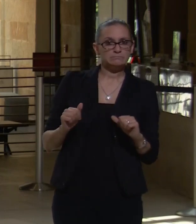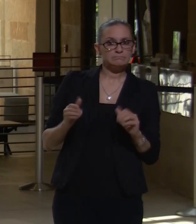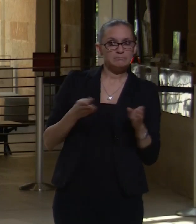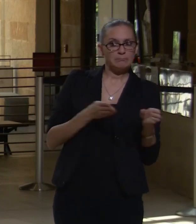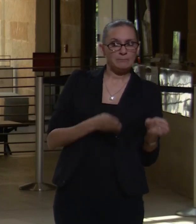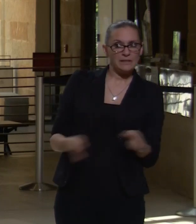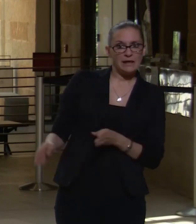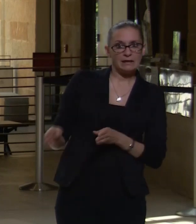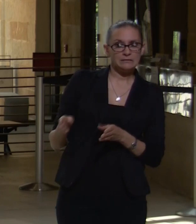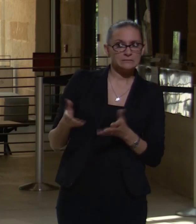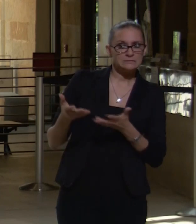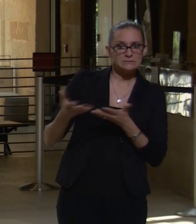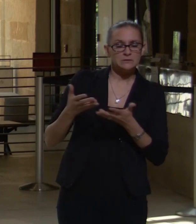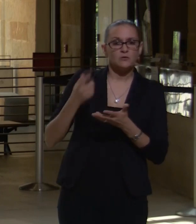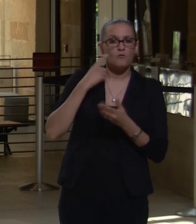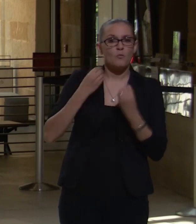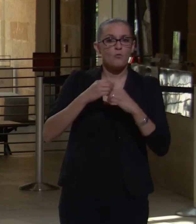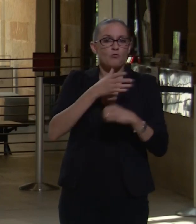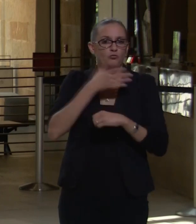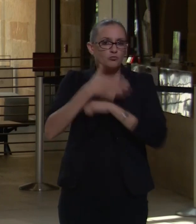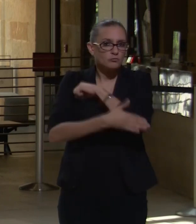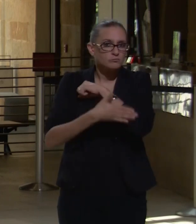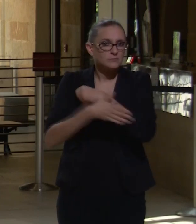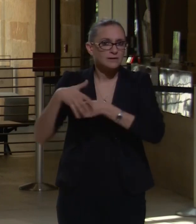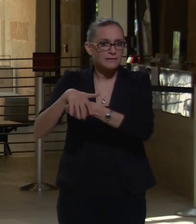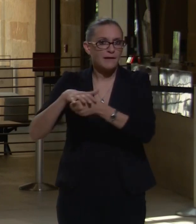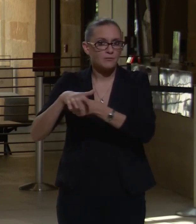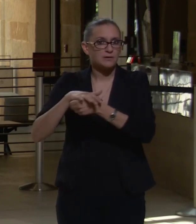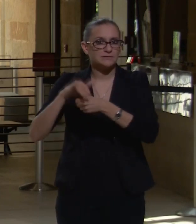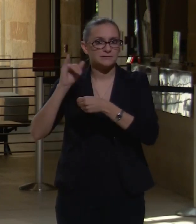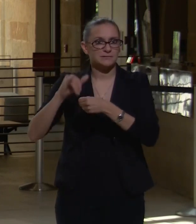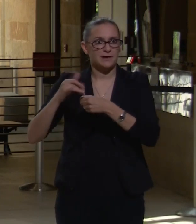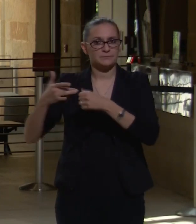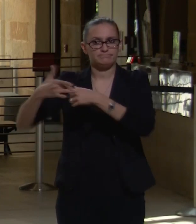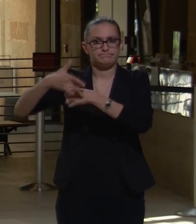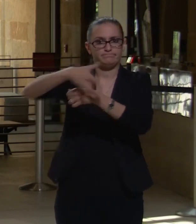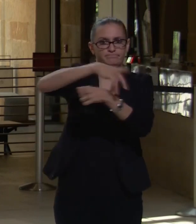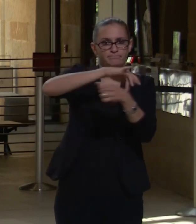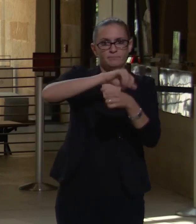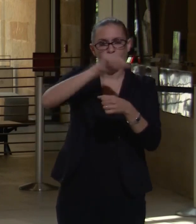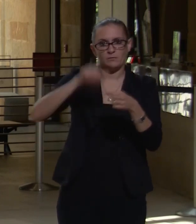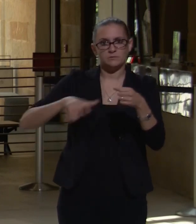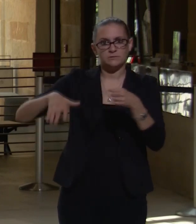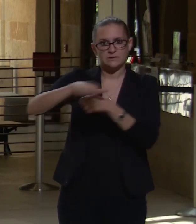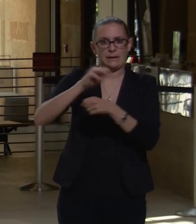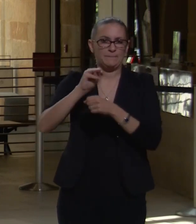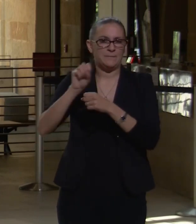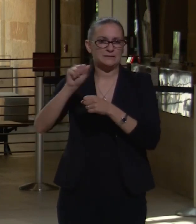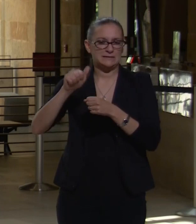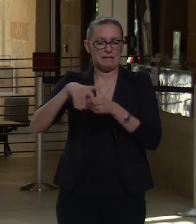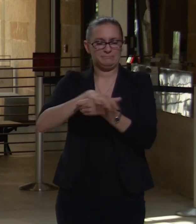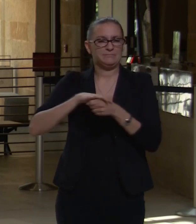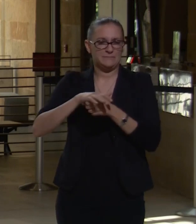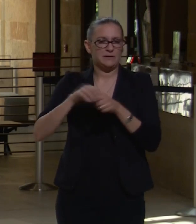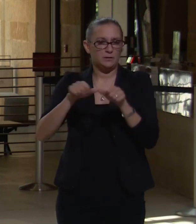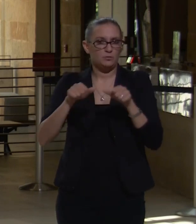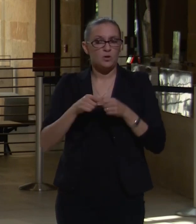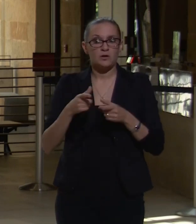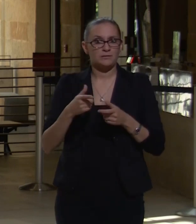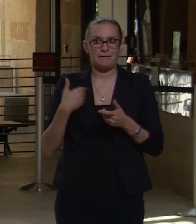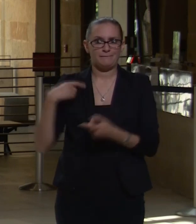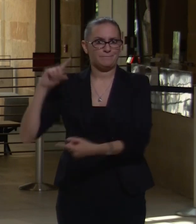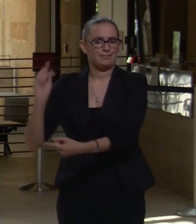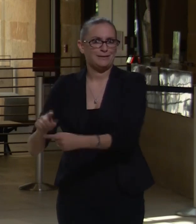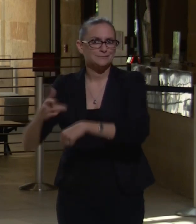to accommodate more rural counties bordering the greater Austin MSA, which are typically far less stocked